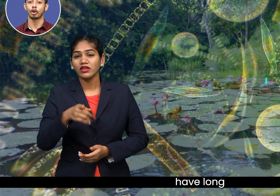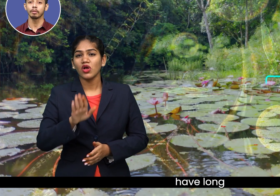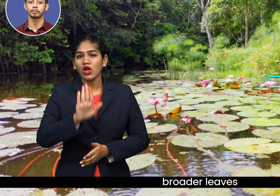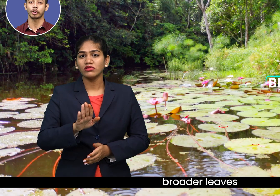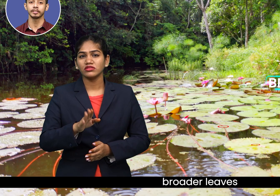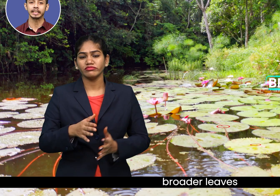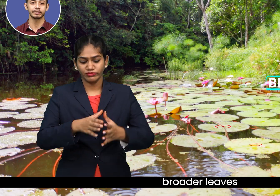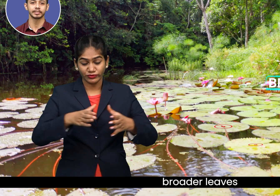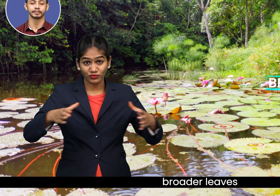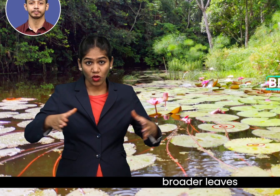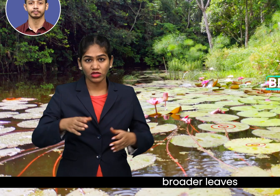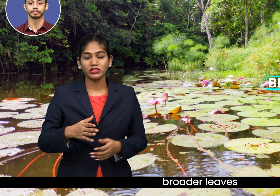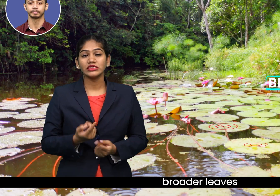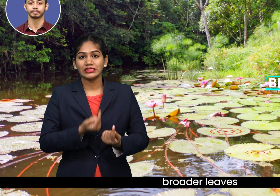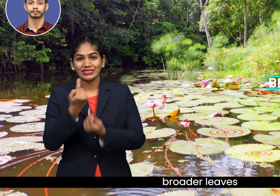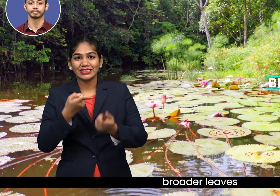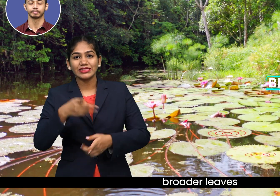have long broader leaves